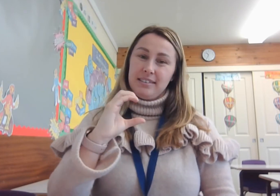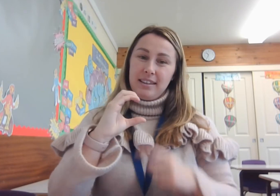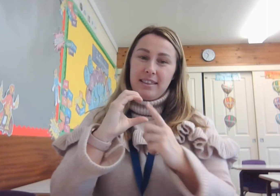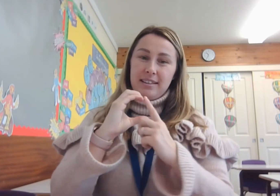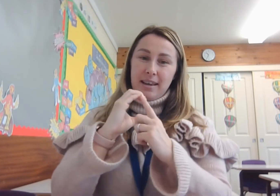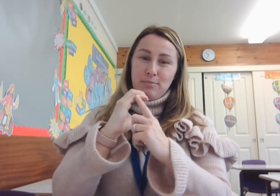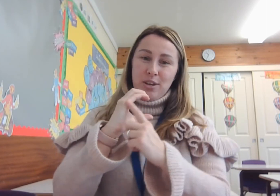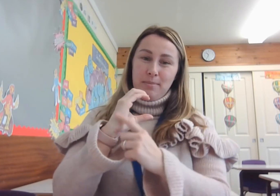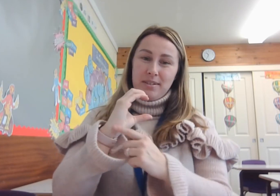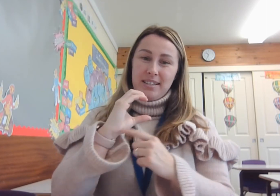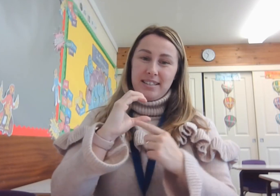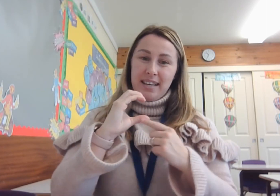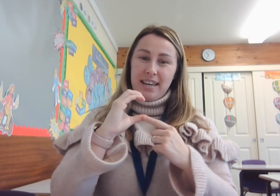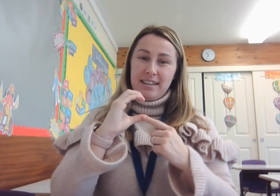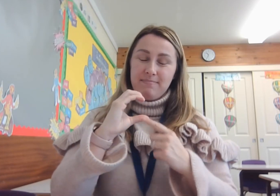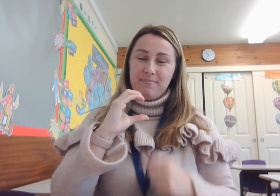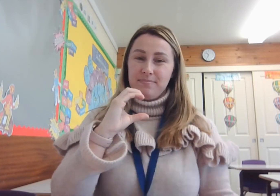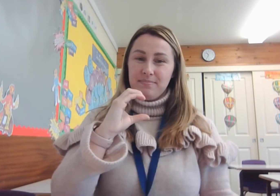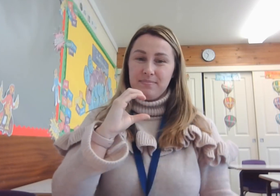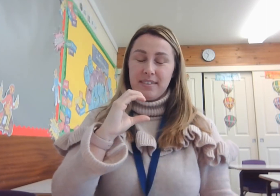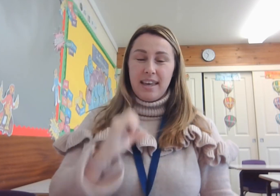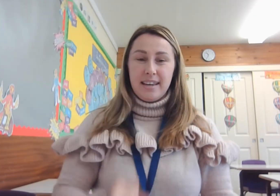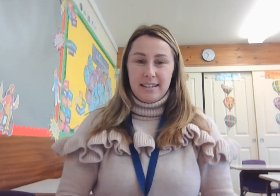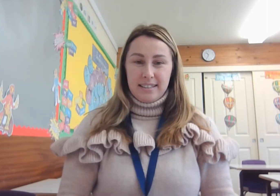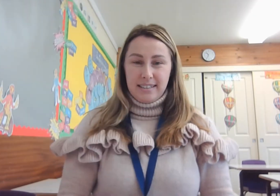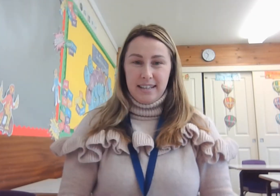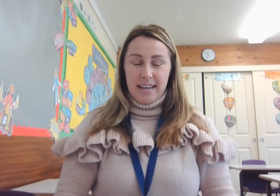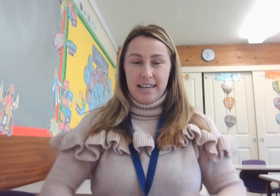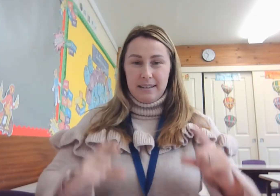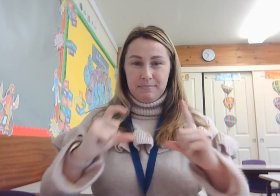in the same shape as a C. D.